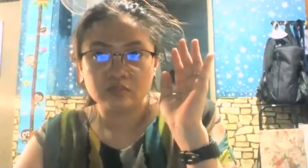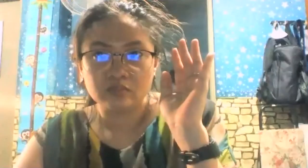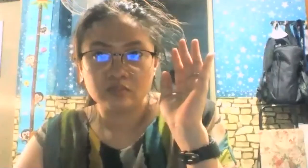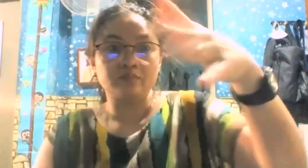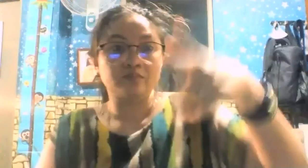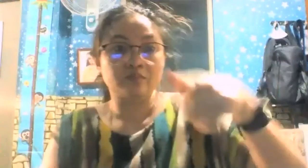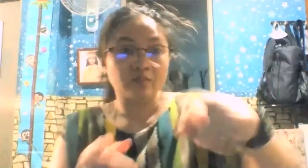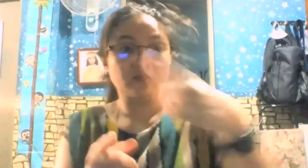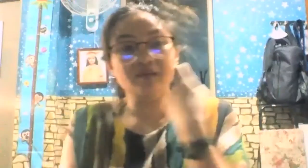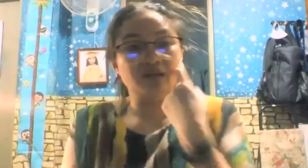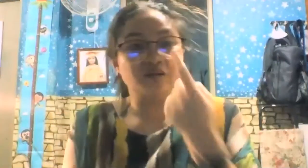Yeah.